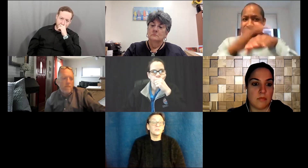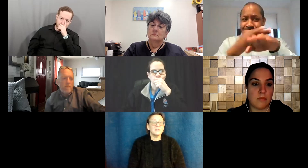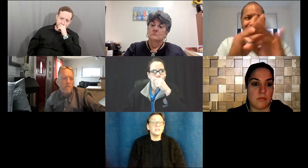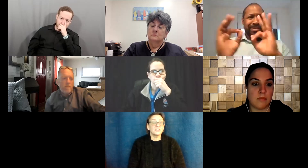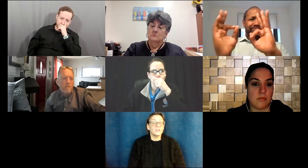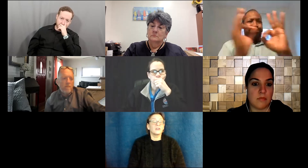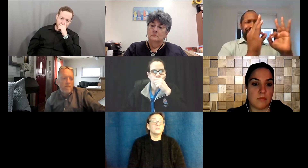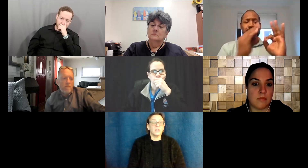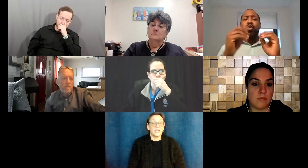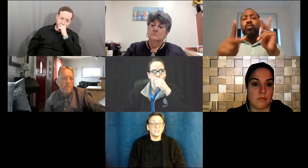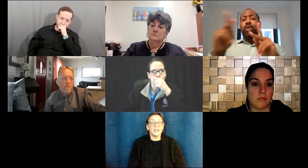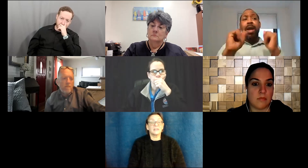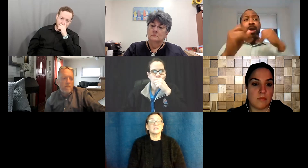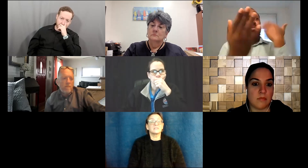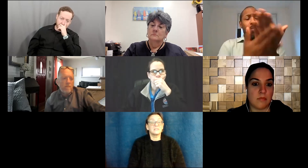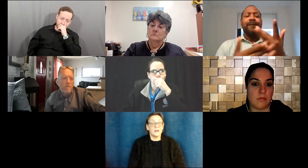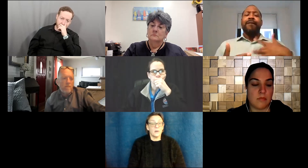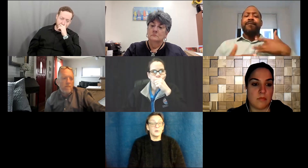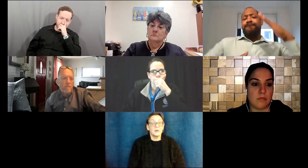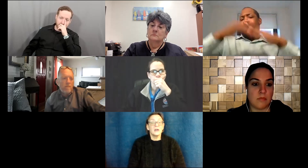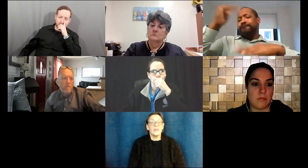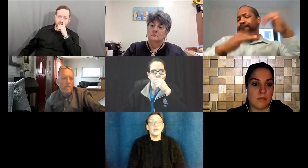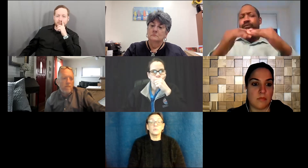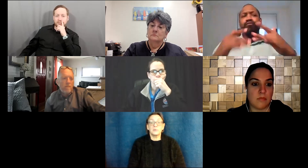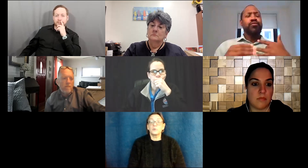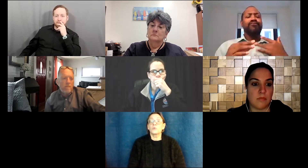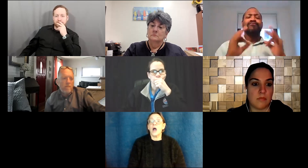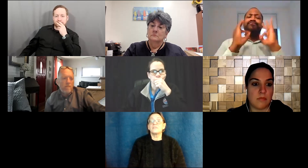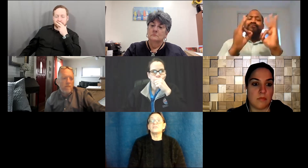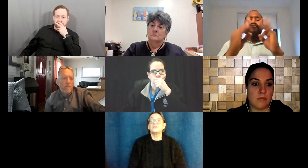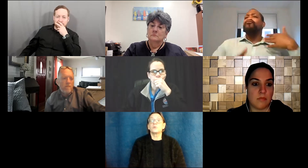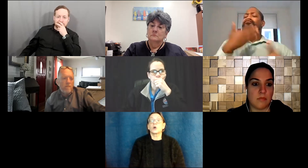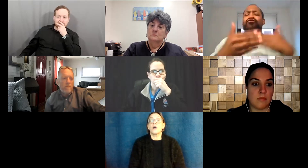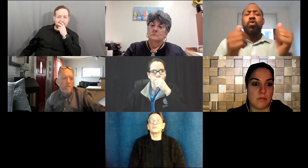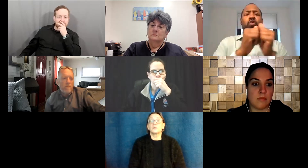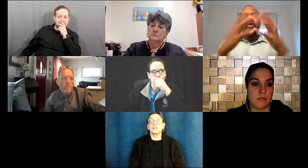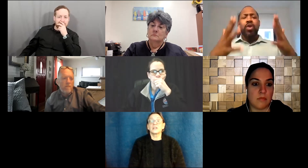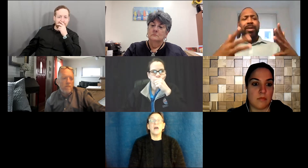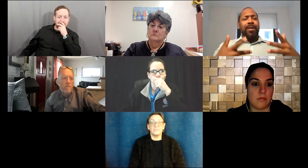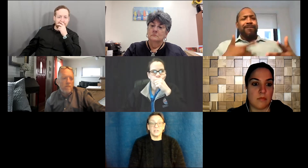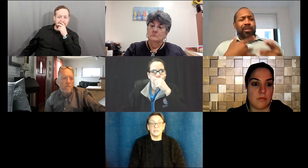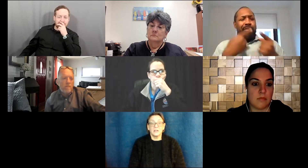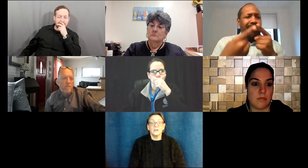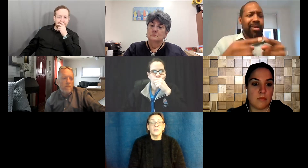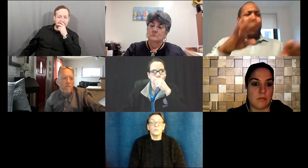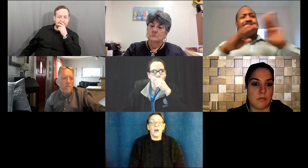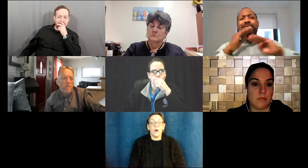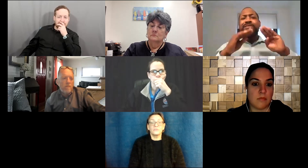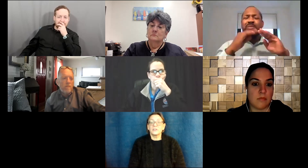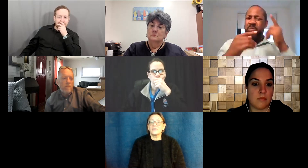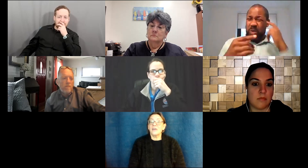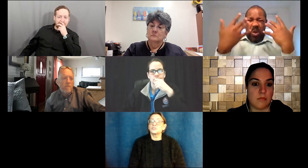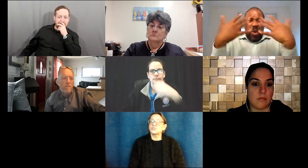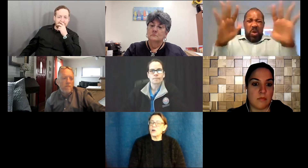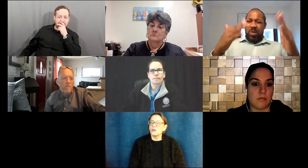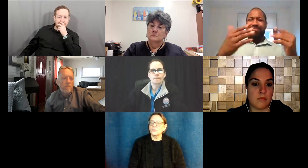know, we're trying to make sure that communication access is set up and that when people arrive, they feel more comfortable and confident without